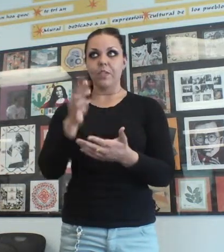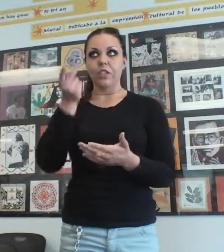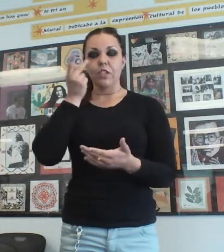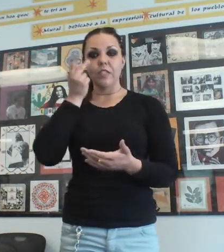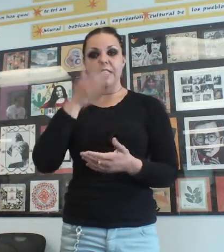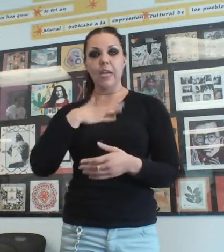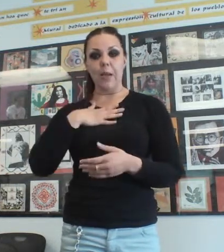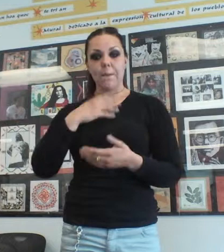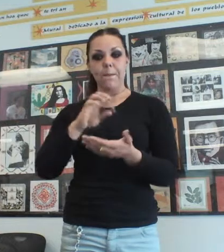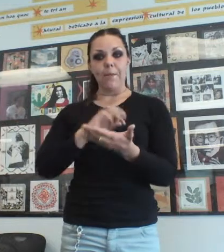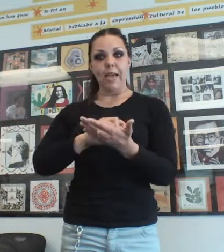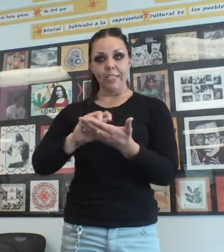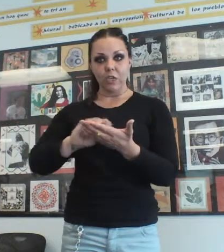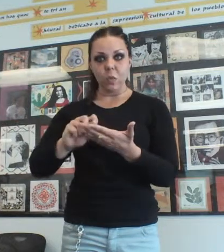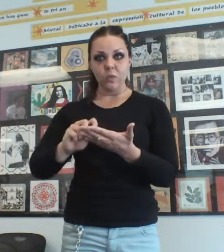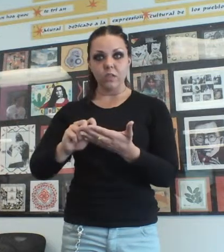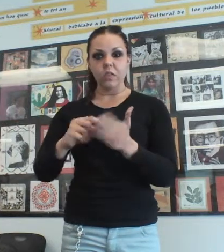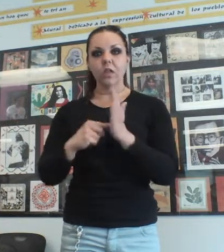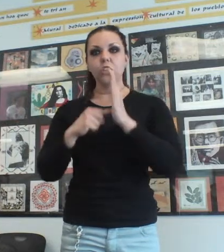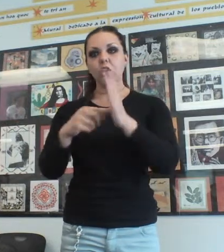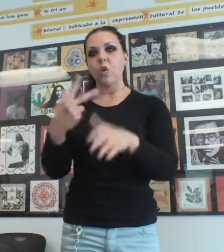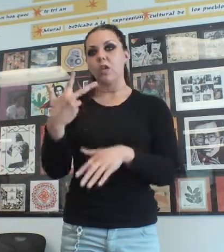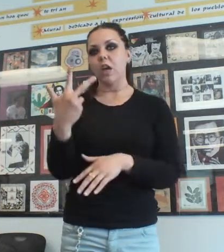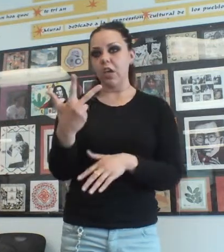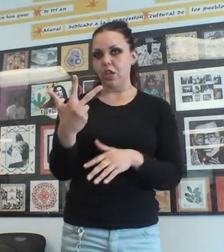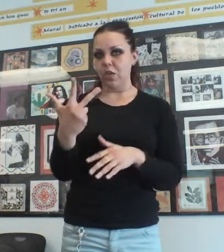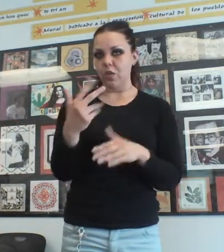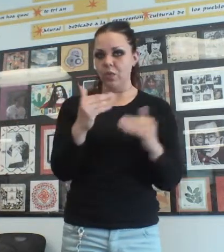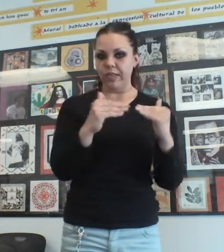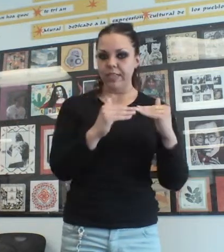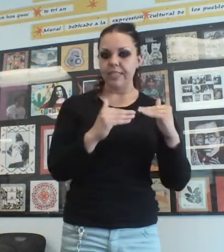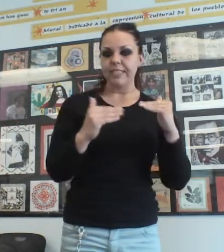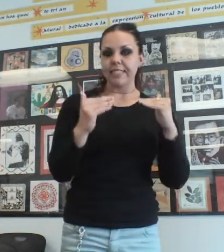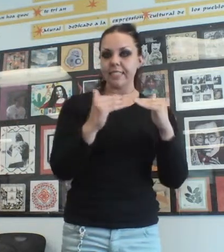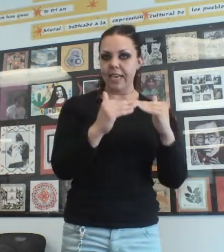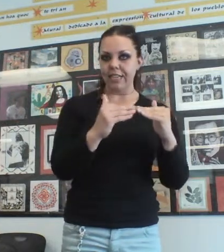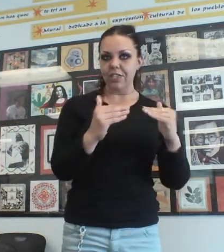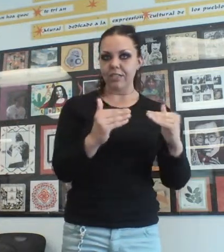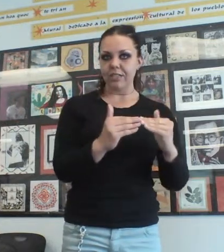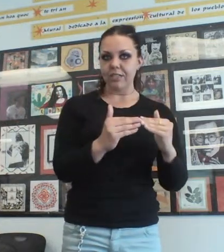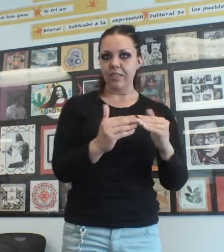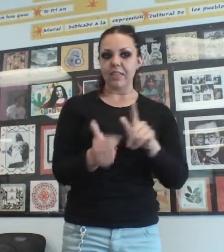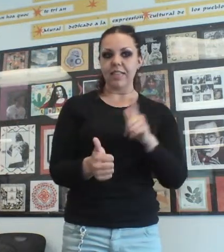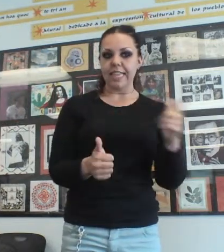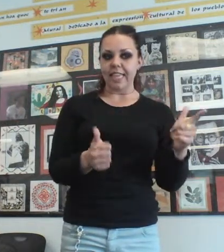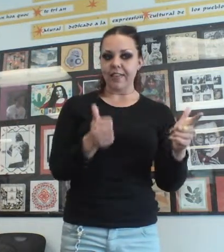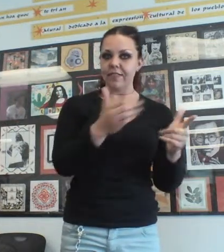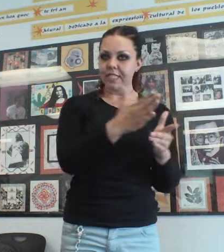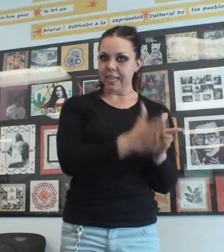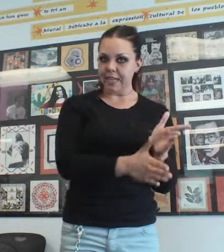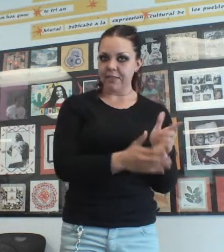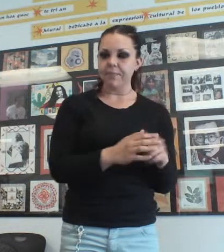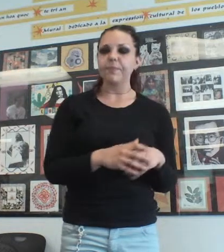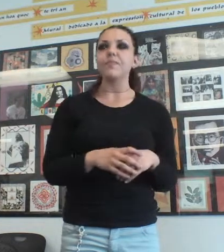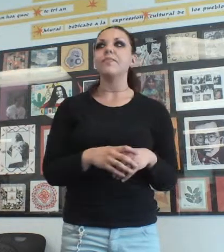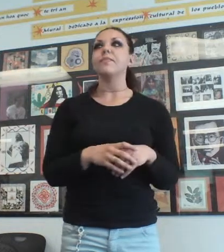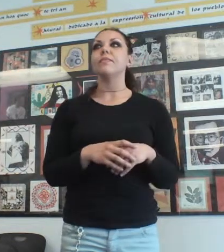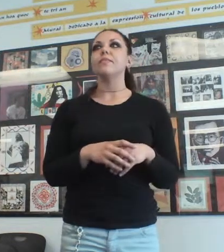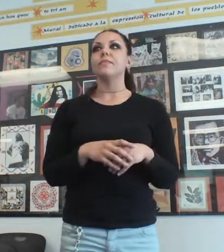show the 3 stages on the left-hand side. So he breaks down comprehension into a complex